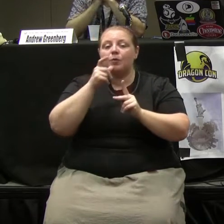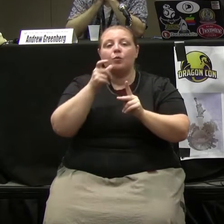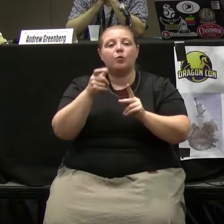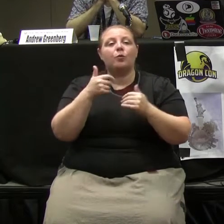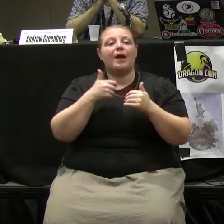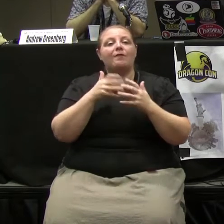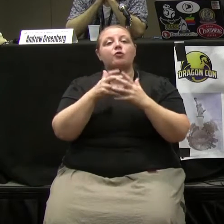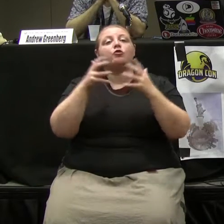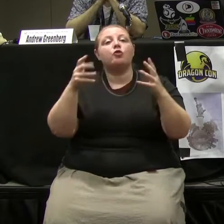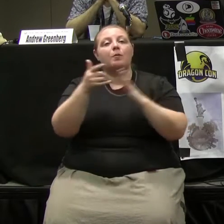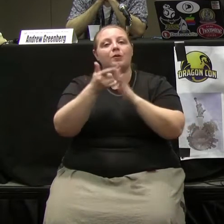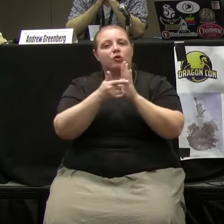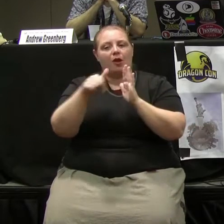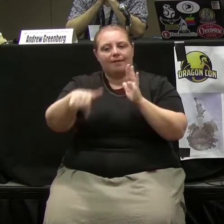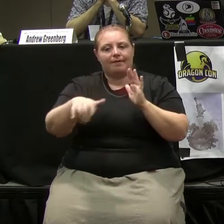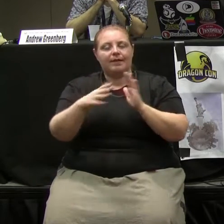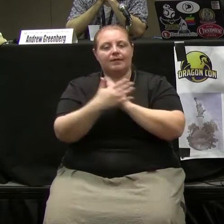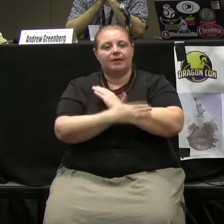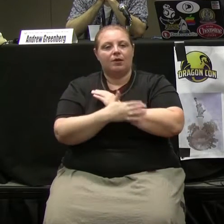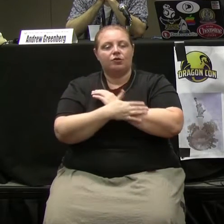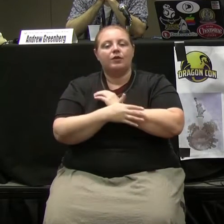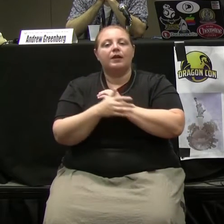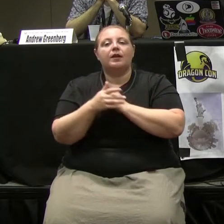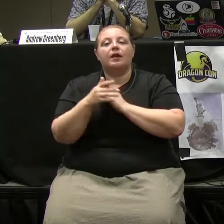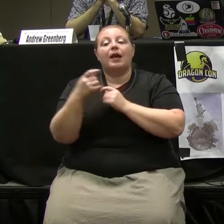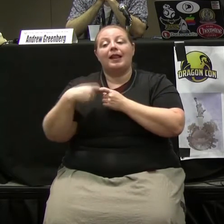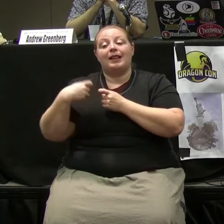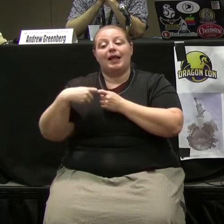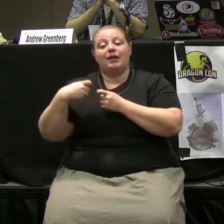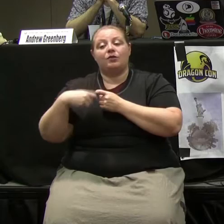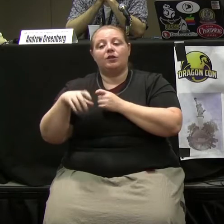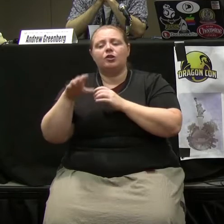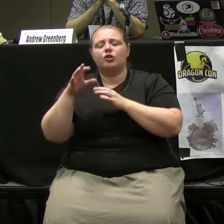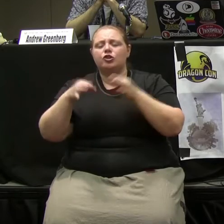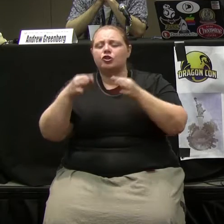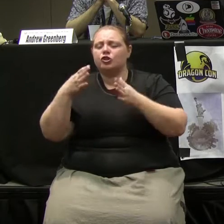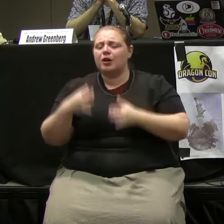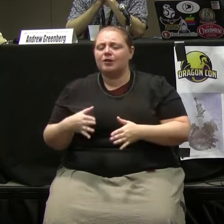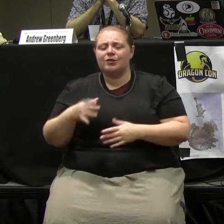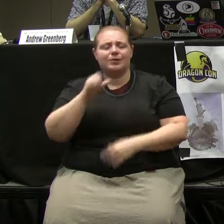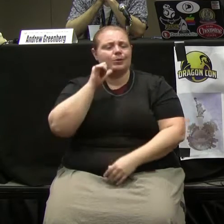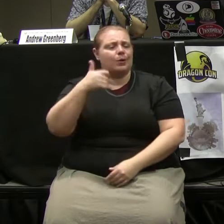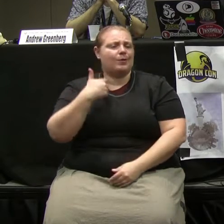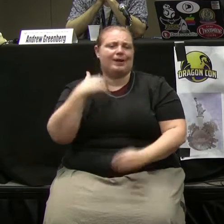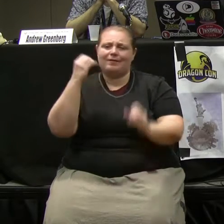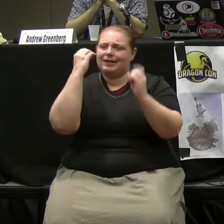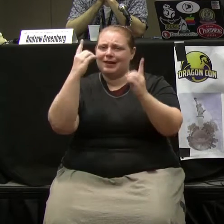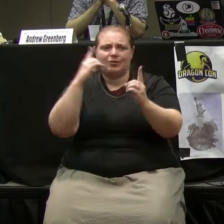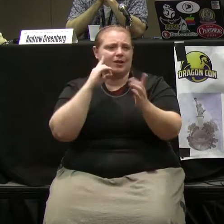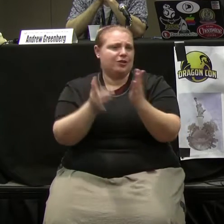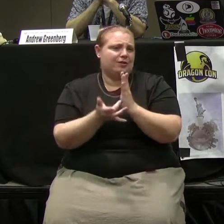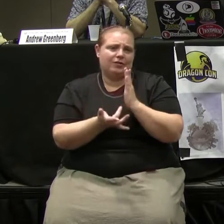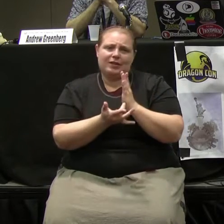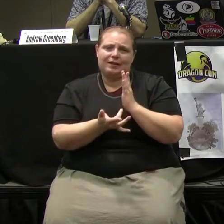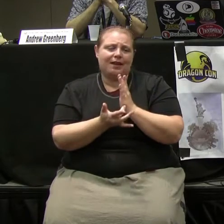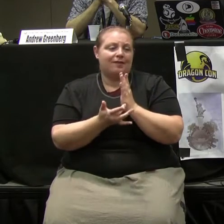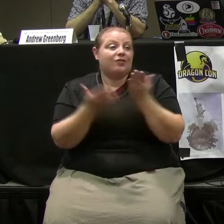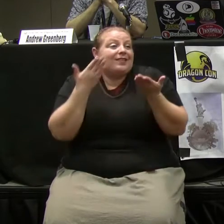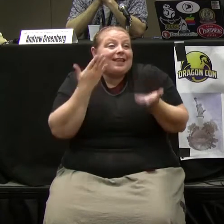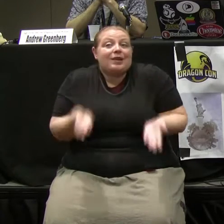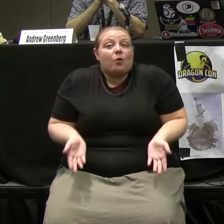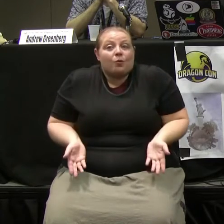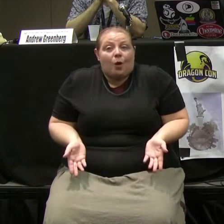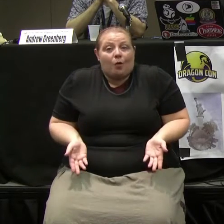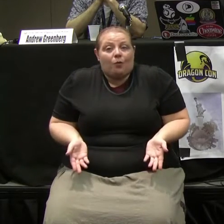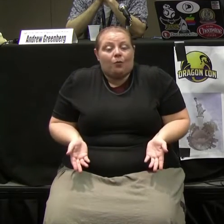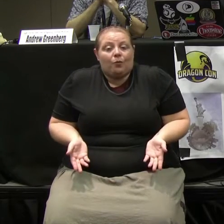much law in this country, and this is an electronic trap. Judges in this country are woefully undereducated on technology. They don't know what